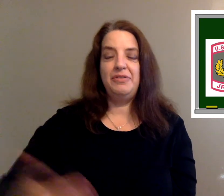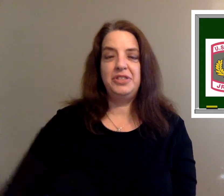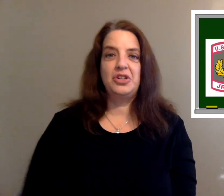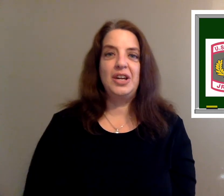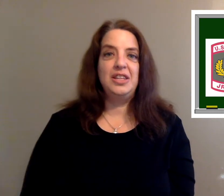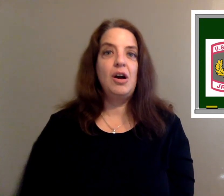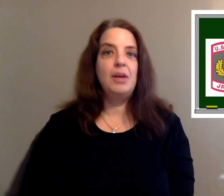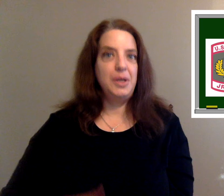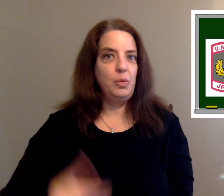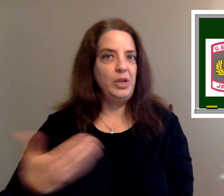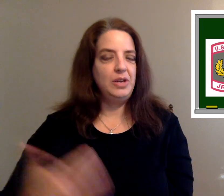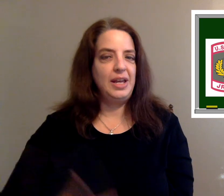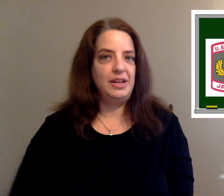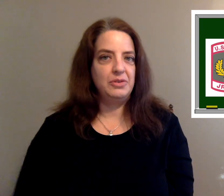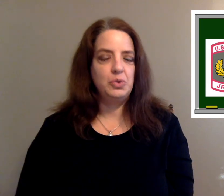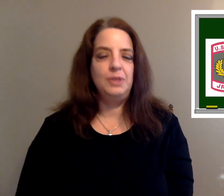officer in the Army when you get out of school.